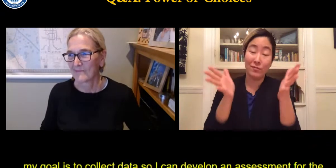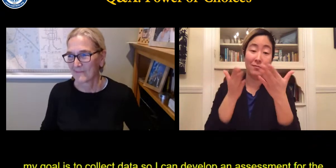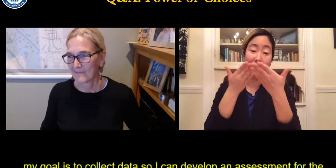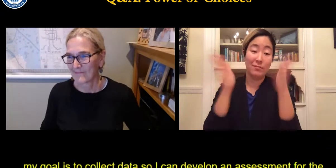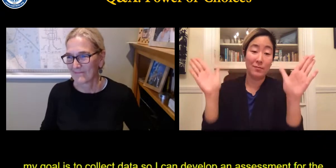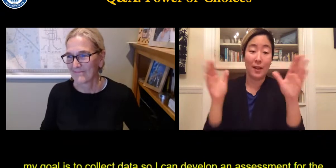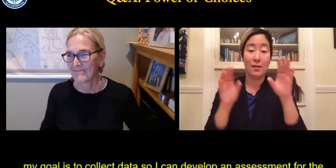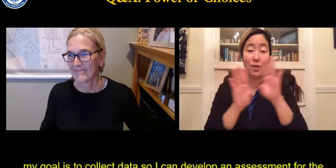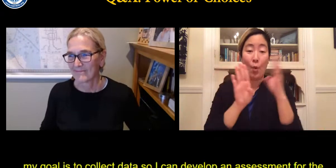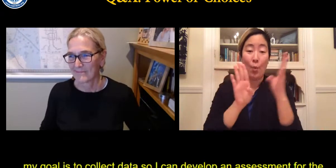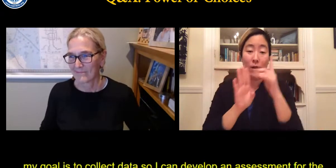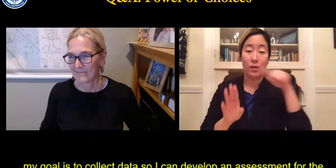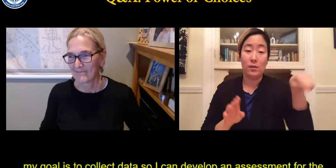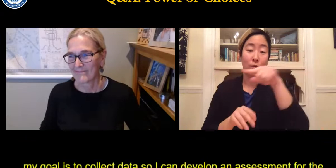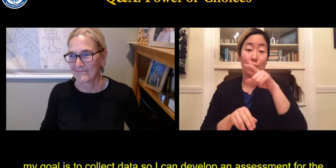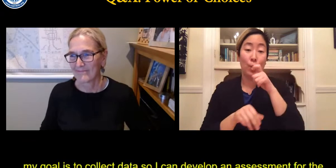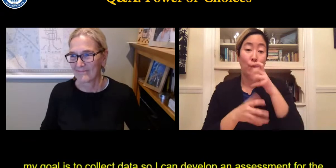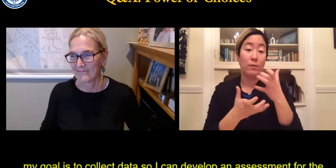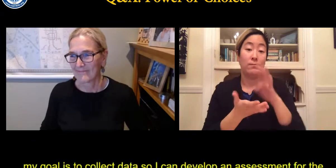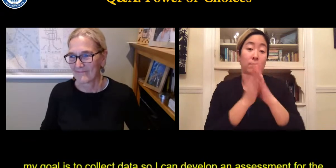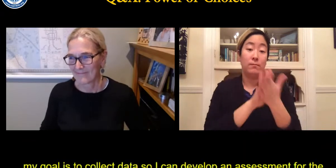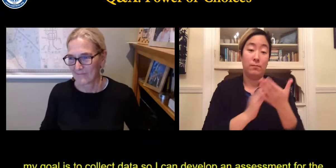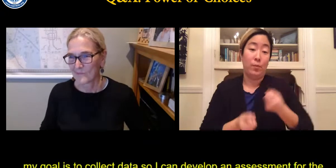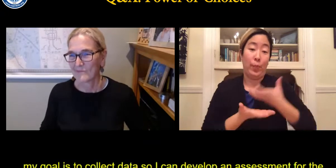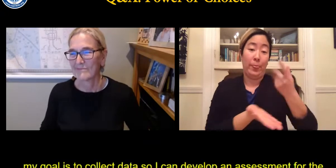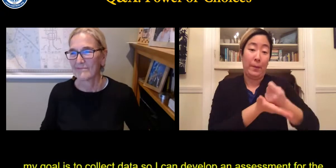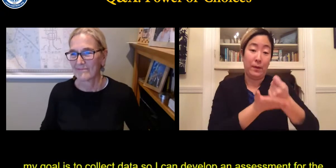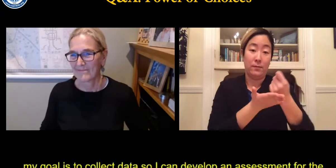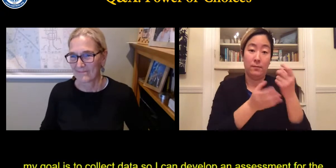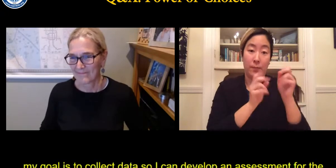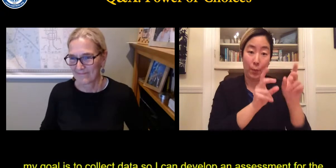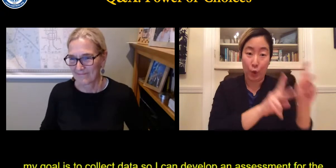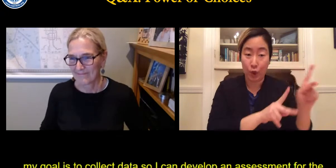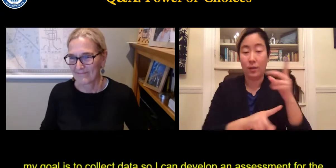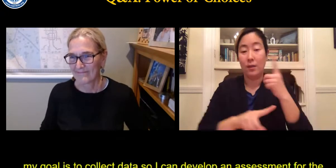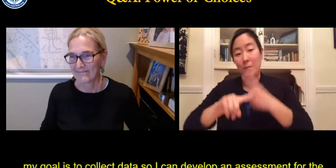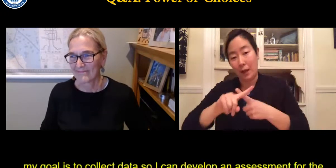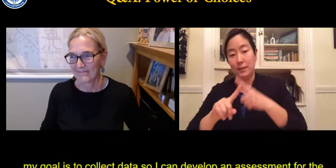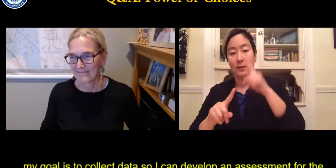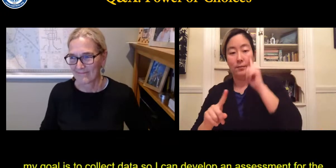will include expressive therapy. And I want to encourage